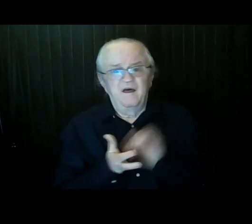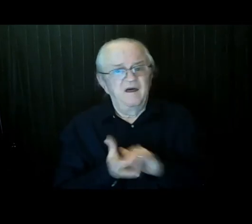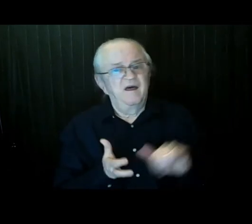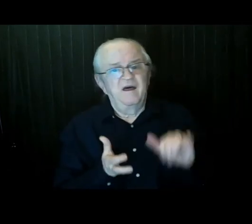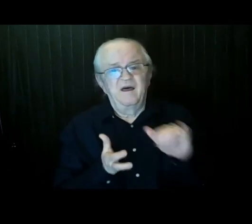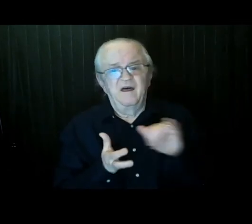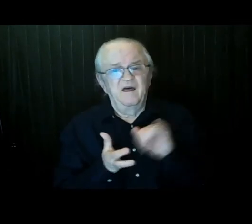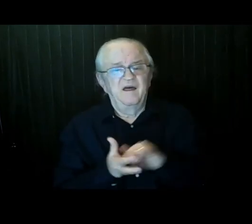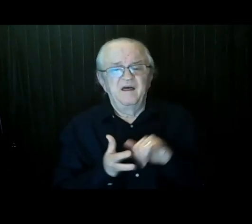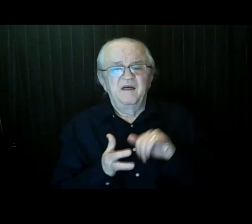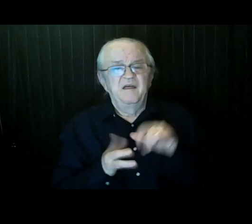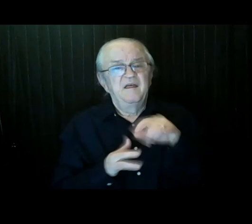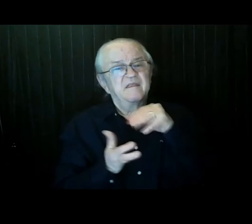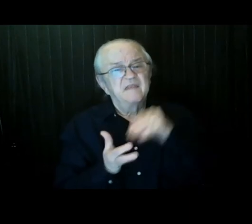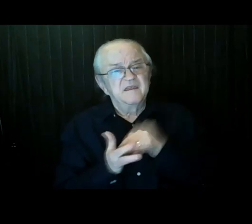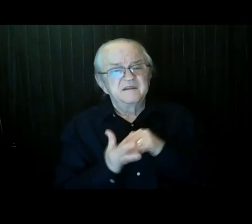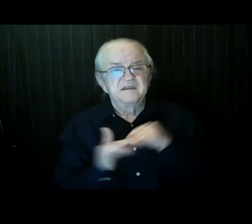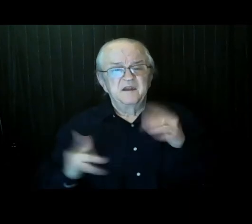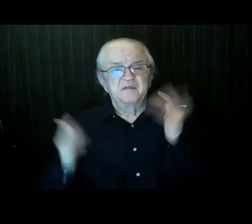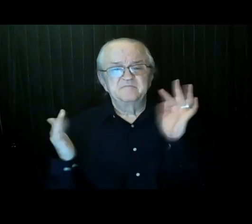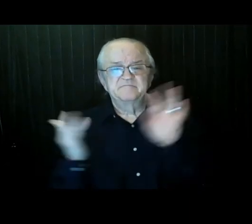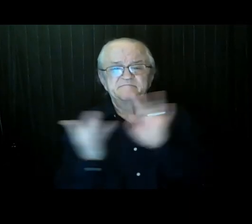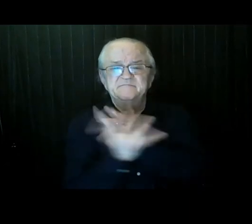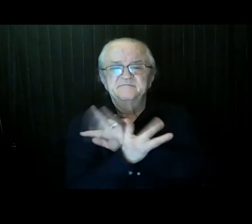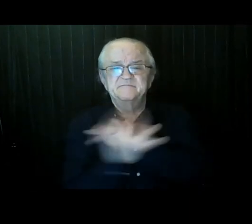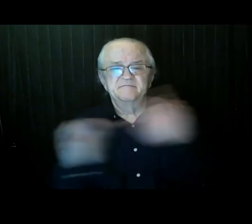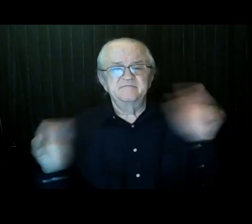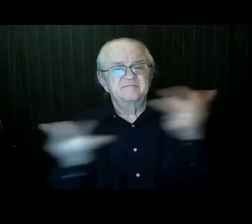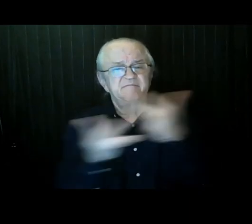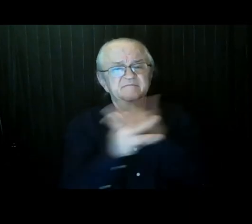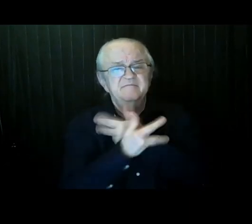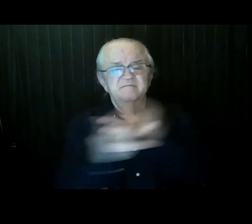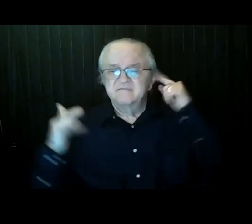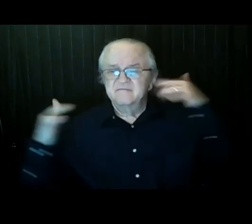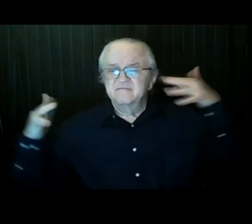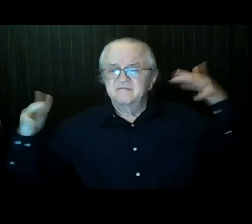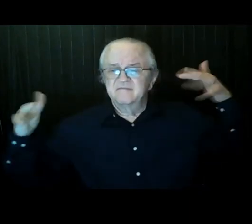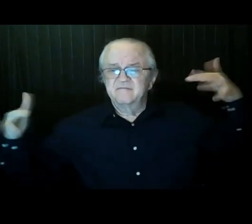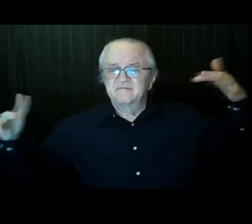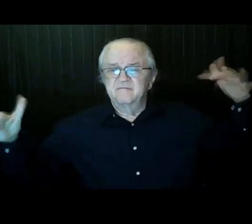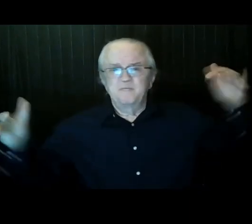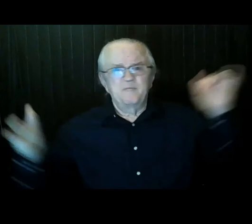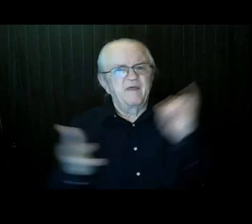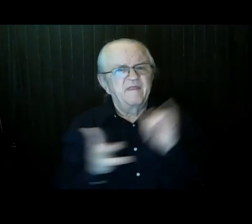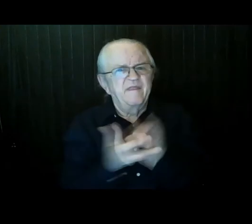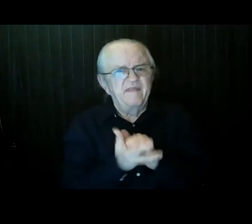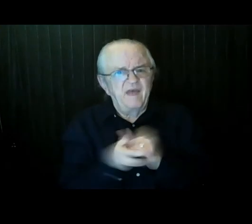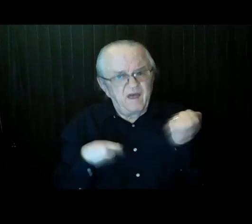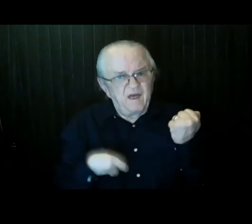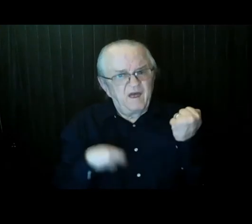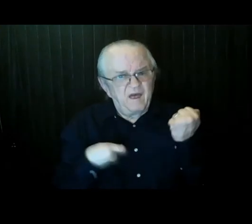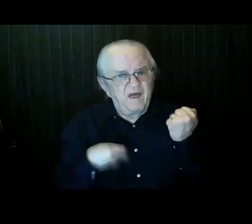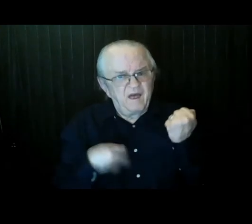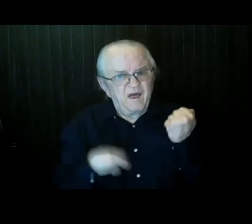Commotion in the square, people walking around, cars driving, but pretty soon this sound seemed to permeate every other sound, until pretty soon